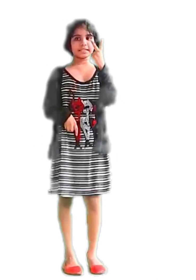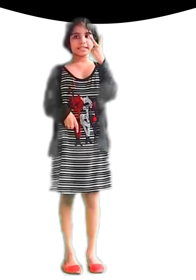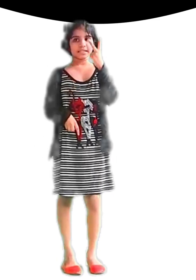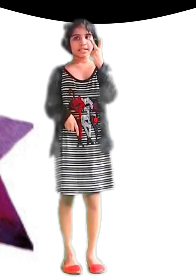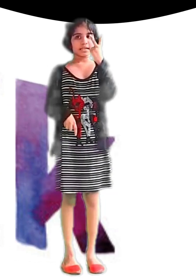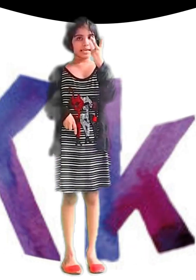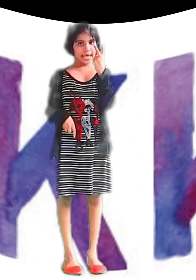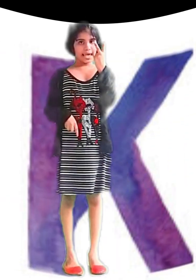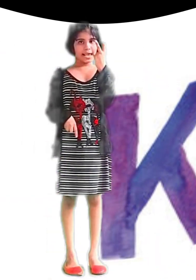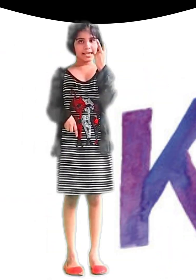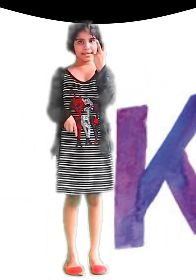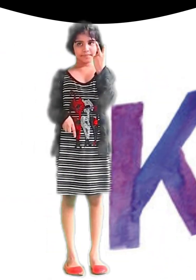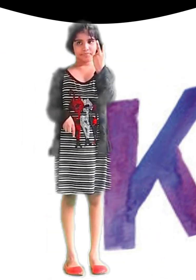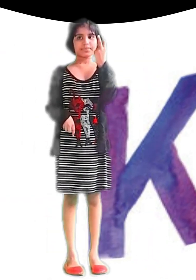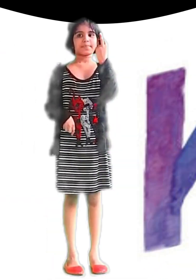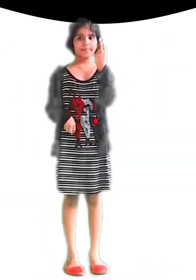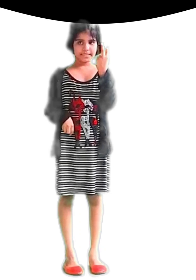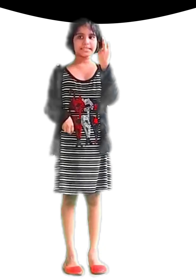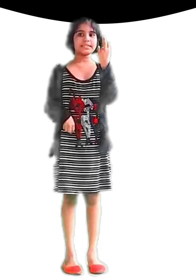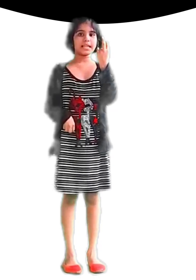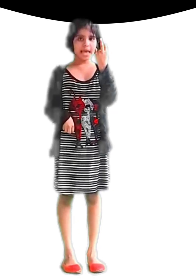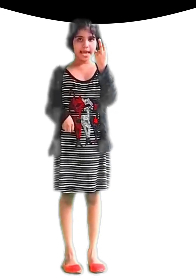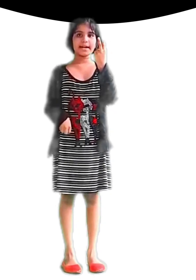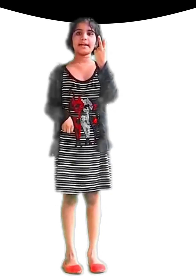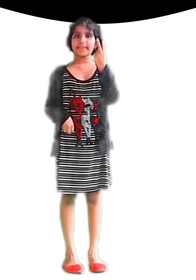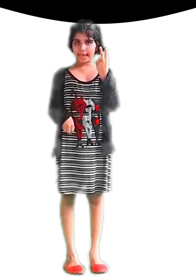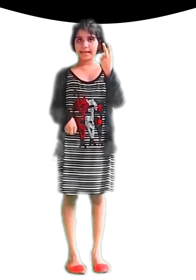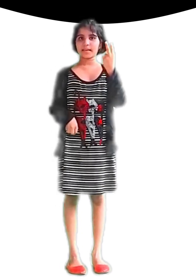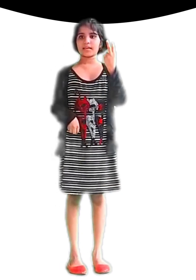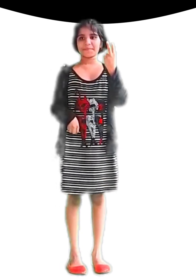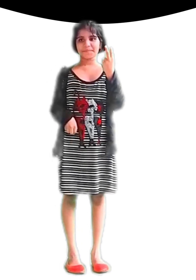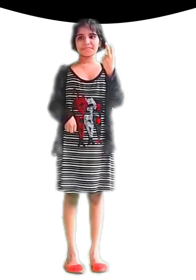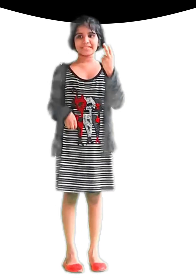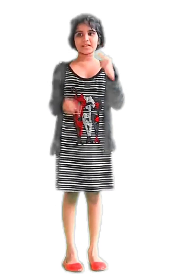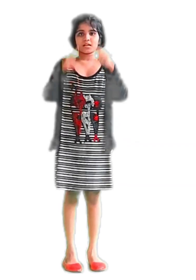K, this is the letter K. K, K,